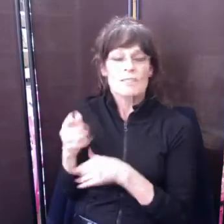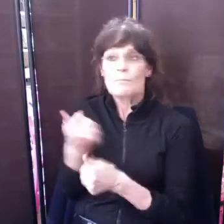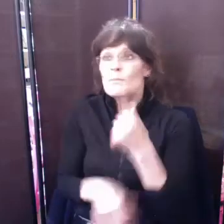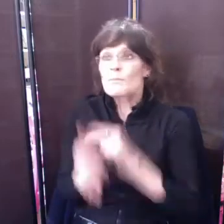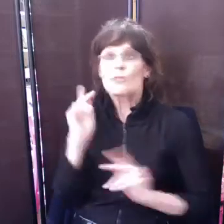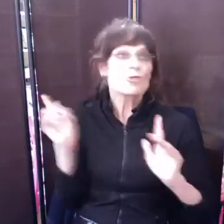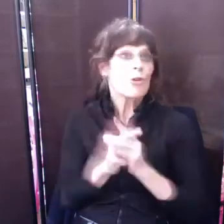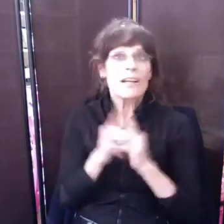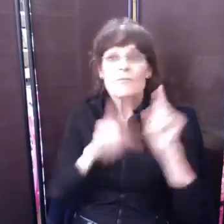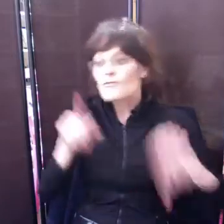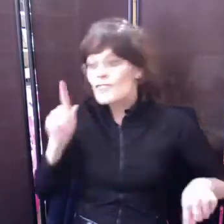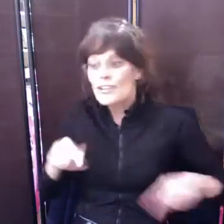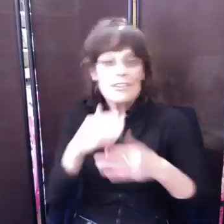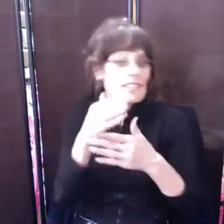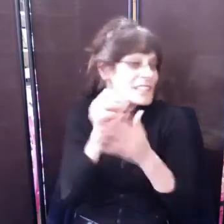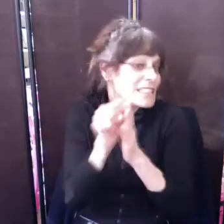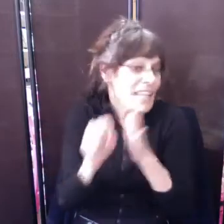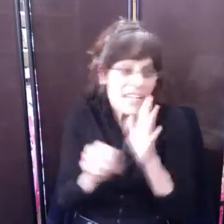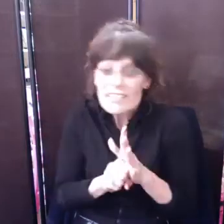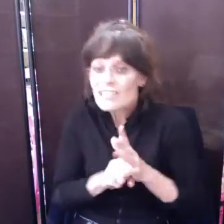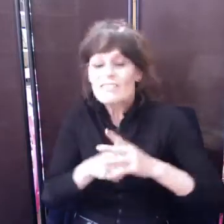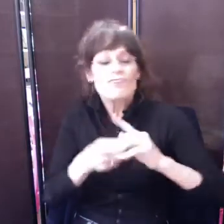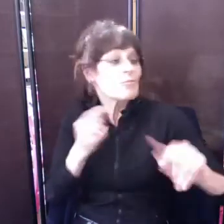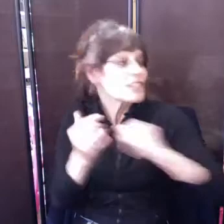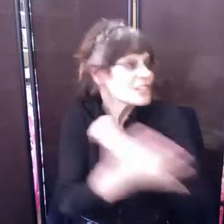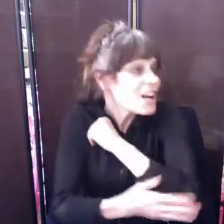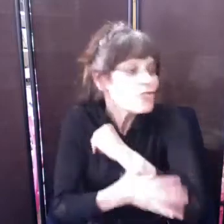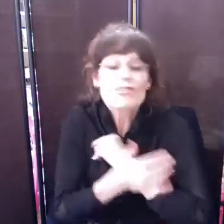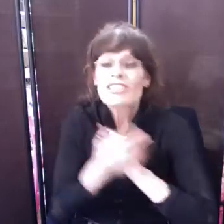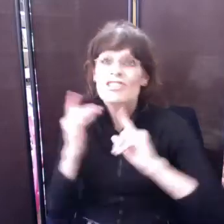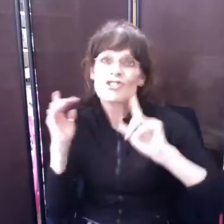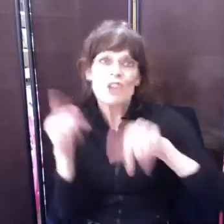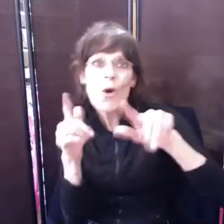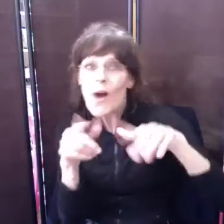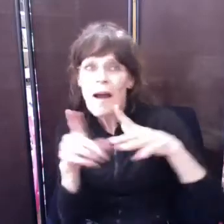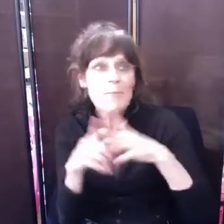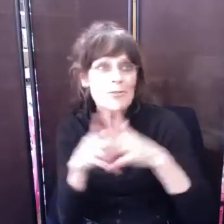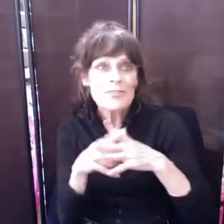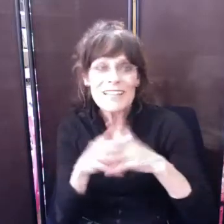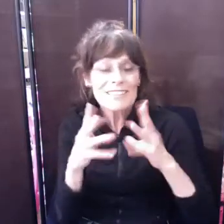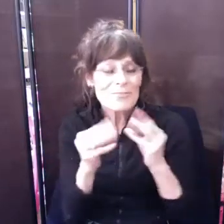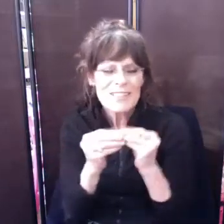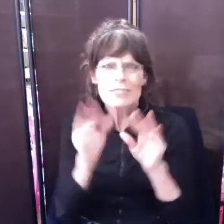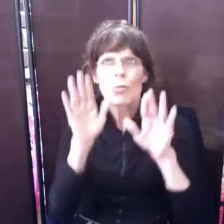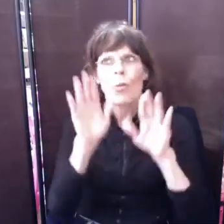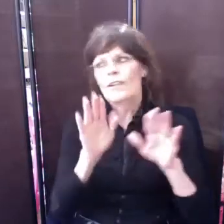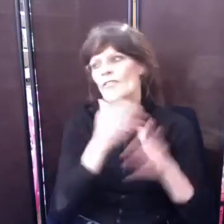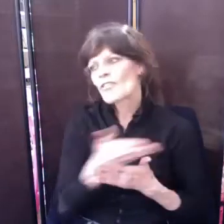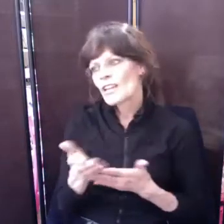to speak, but to attend. And it's like the most wonderful thing, you know. So anyway, I got involved in